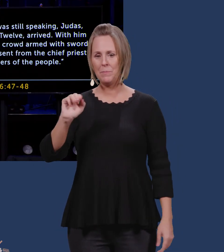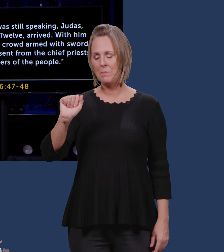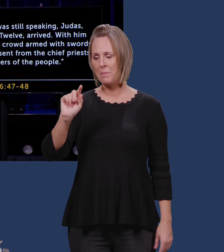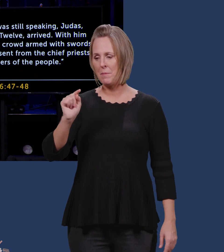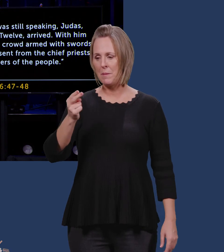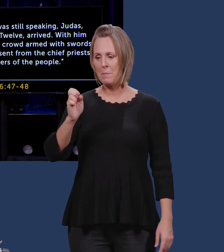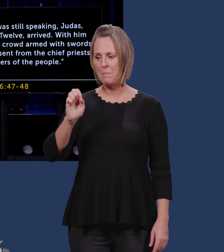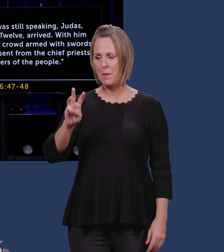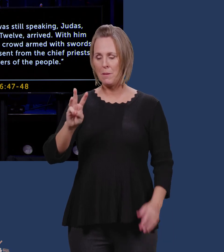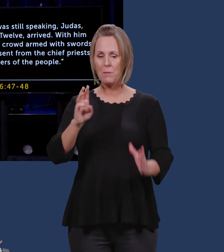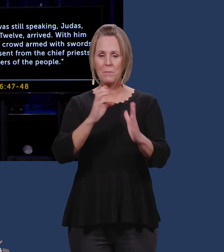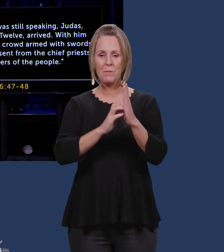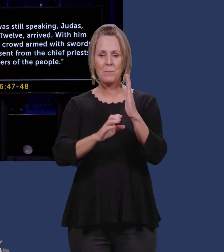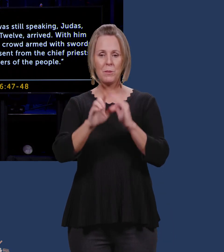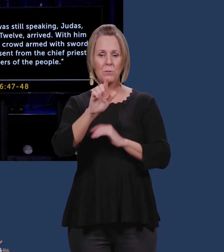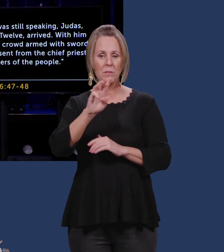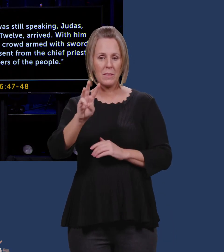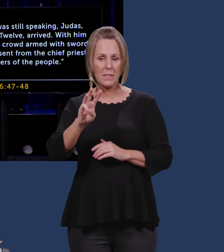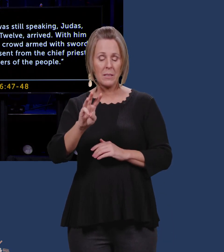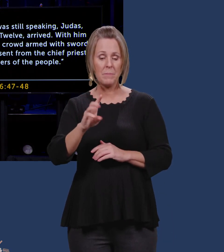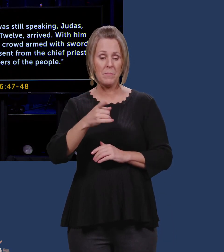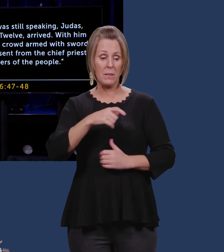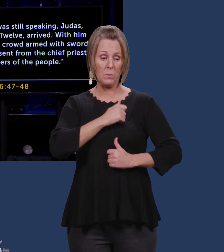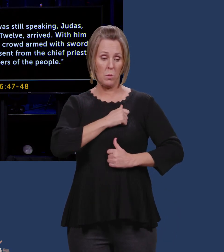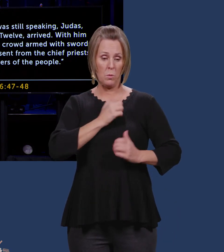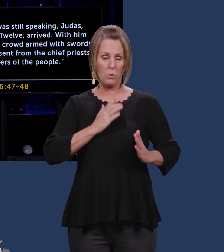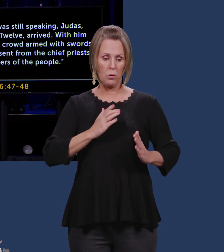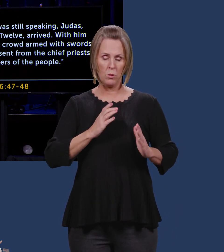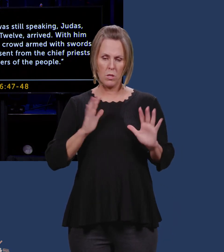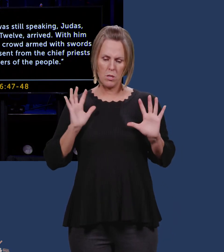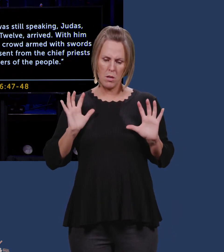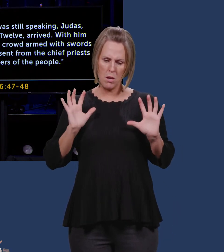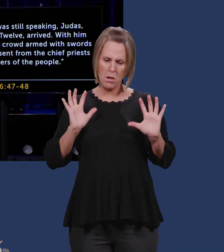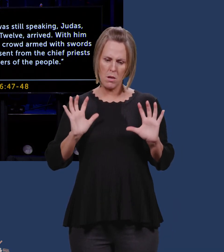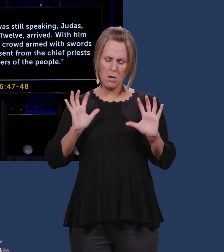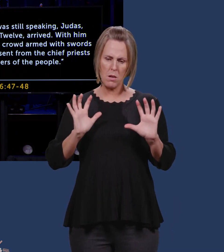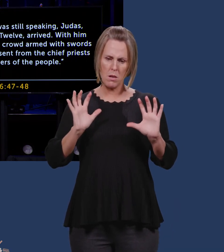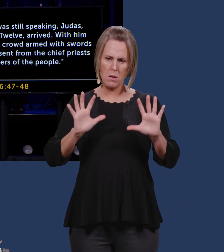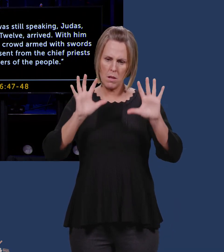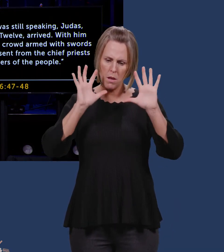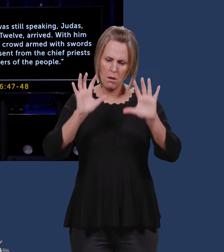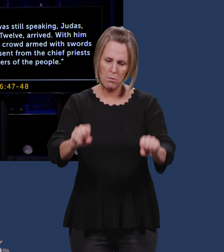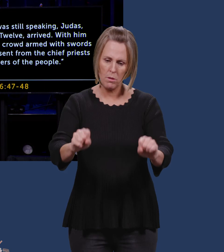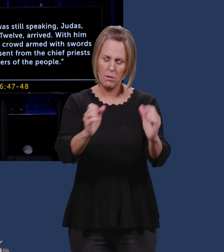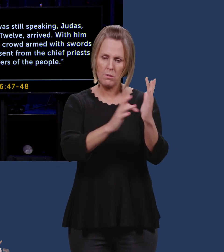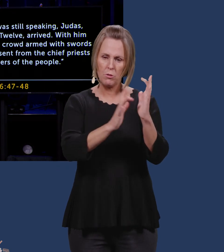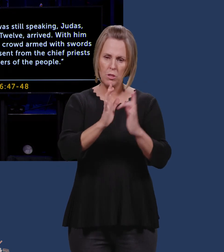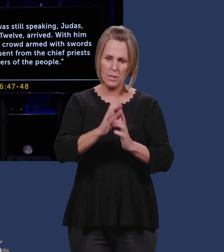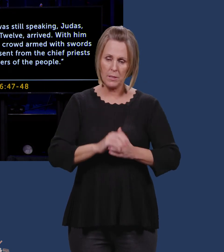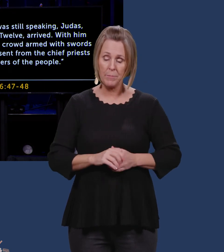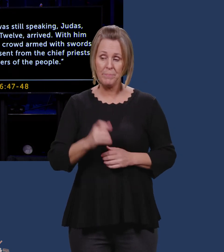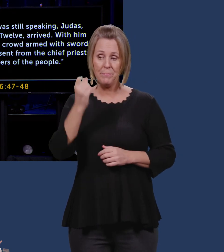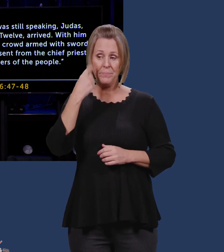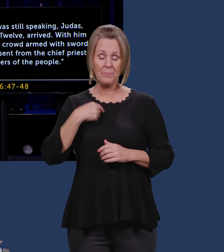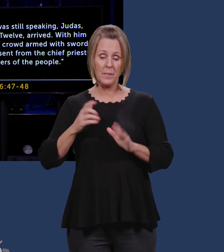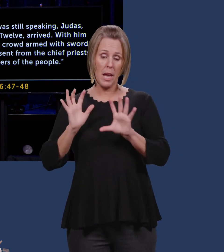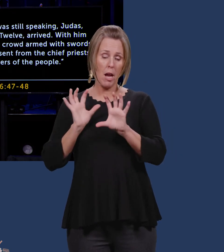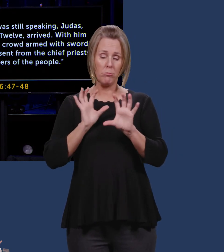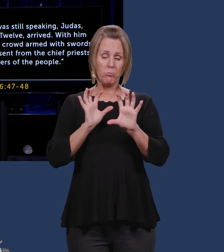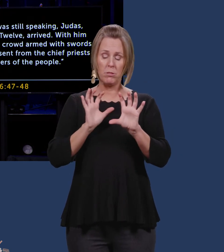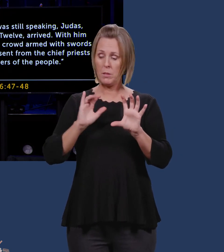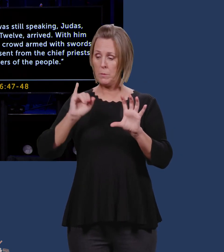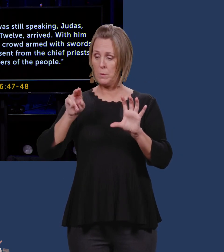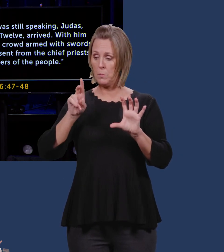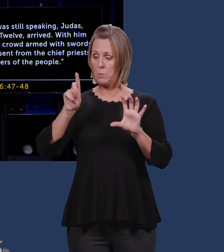way to arrest Jesus. While he, Jesus, was still speaking, Judas, one of the 12, arrived. With him was a large